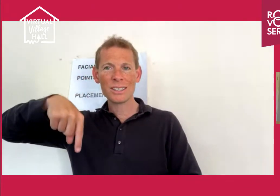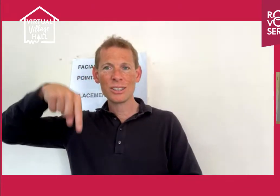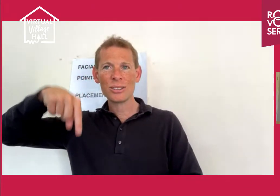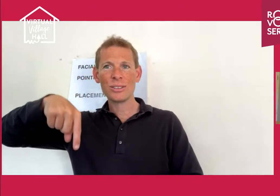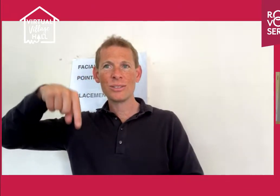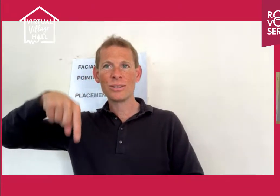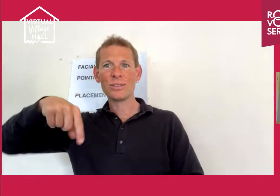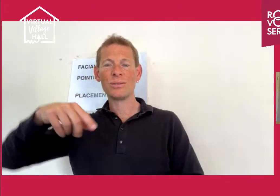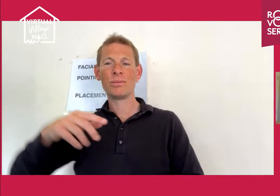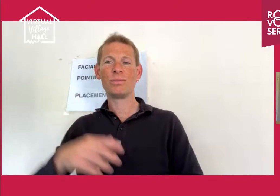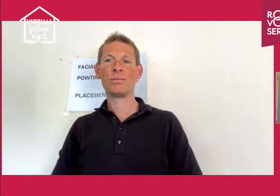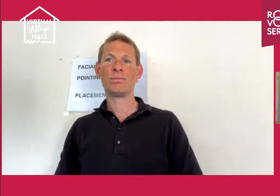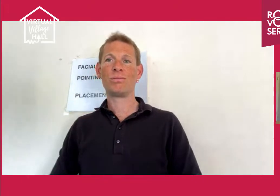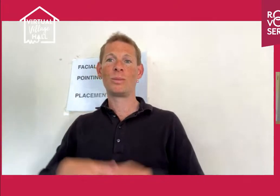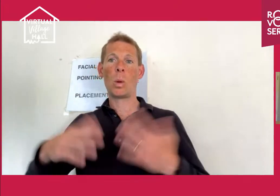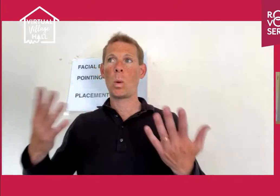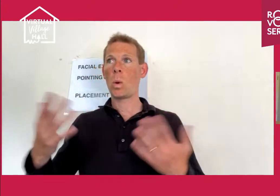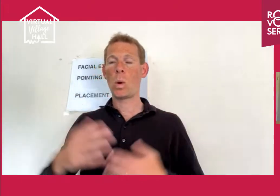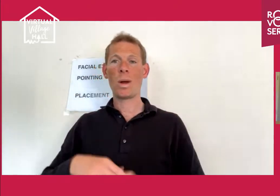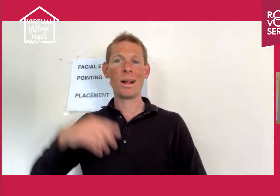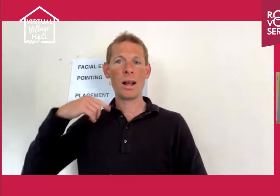downstairs. Again, it's so important to point.